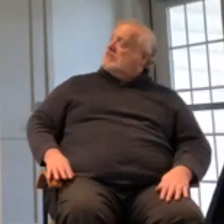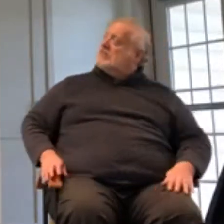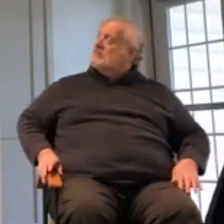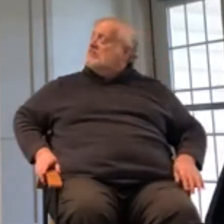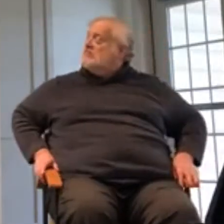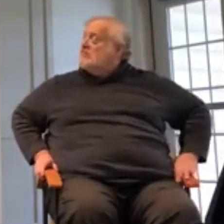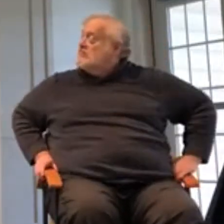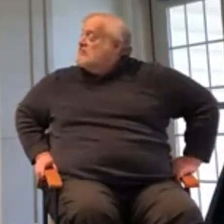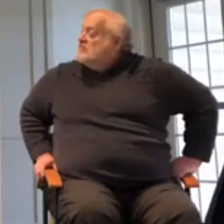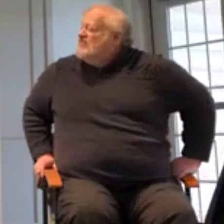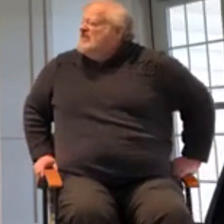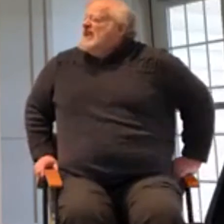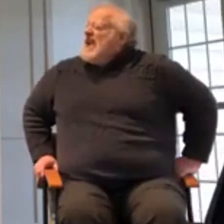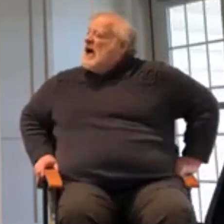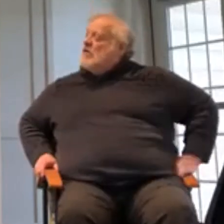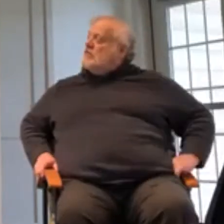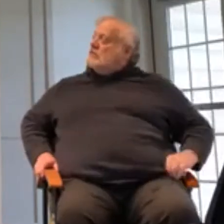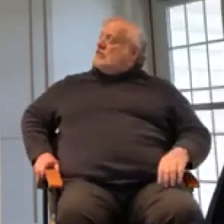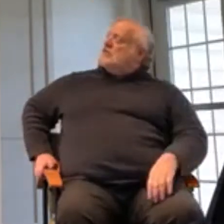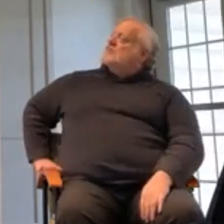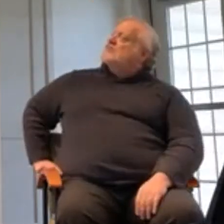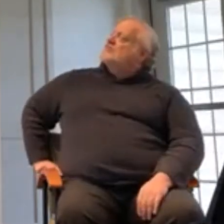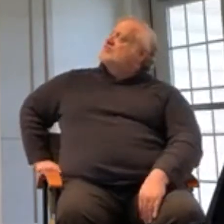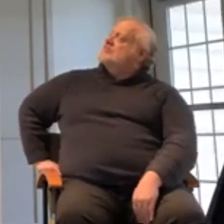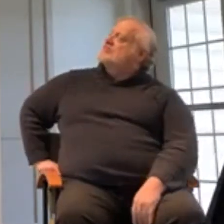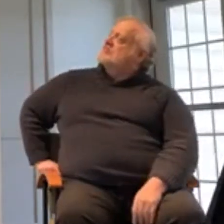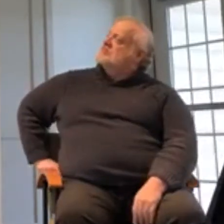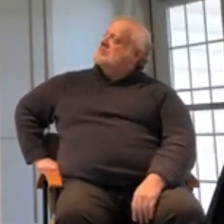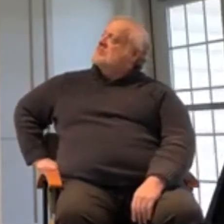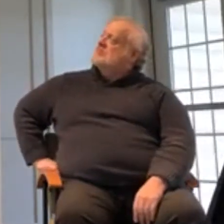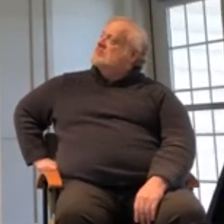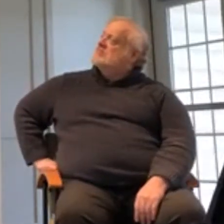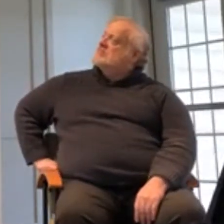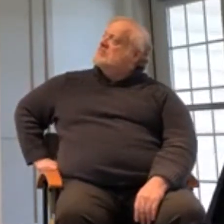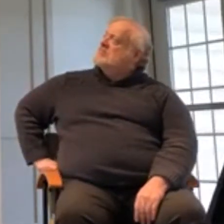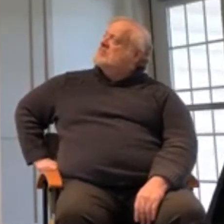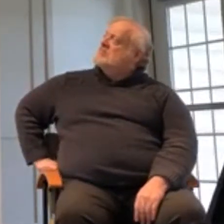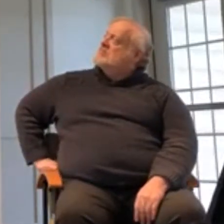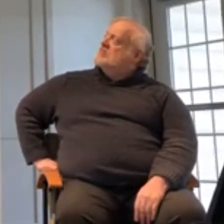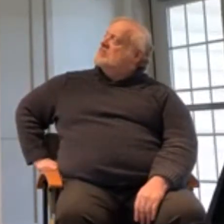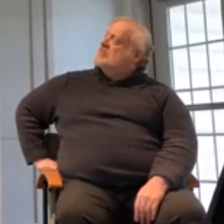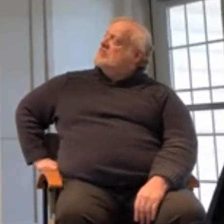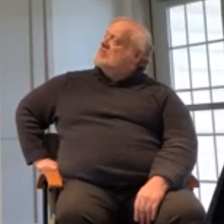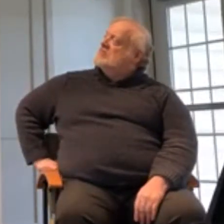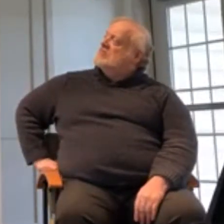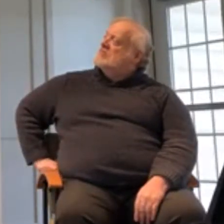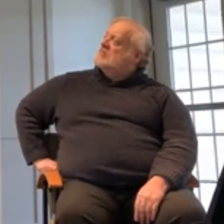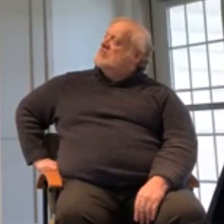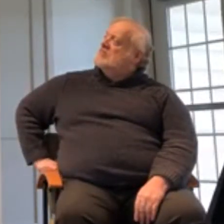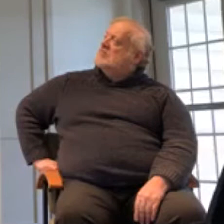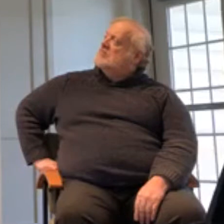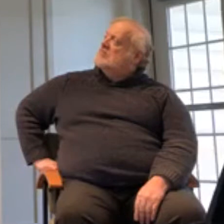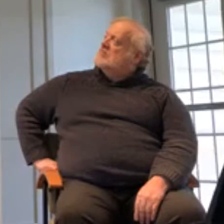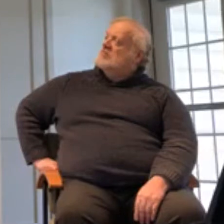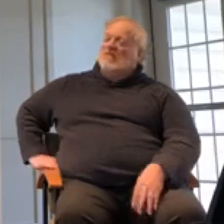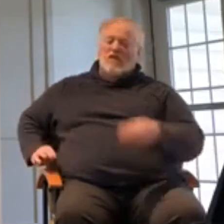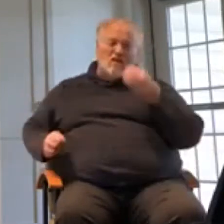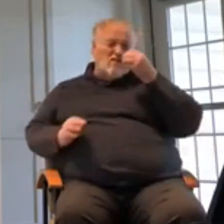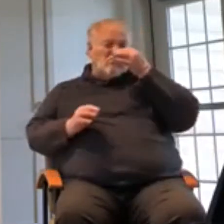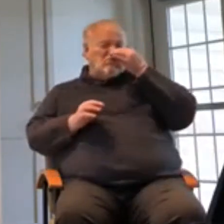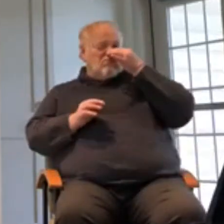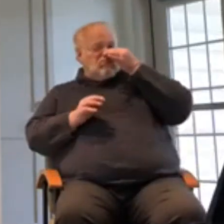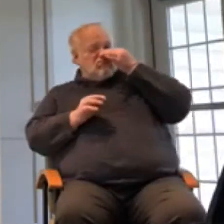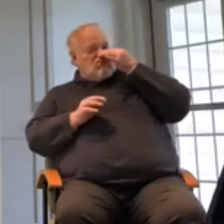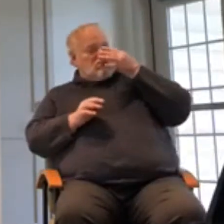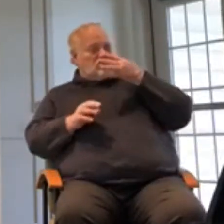These tiny flies buzz around the sheep's head, attempting to deposit their eggs within the damp mucous membranes of the